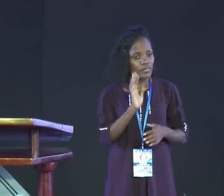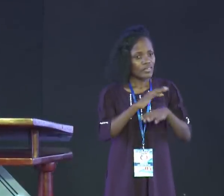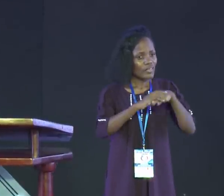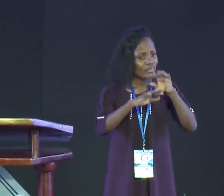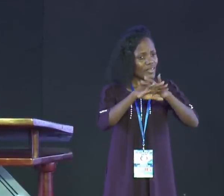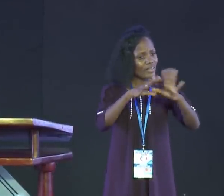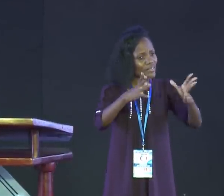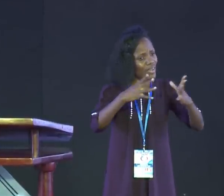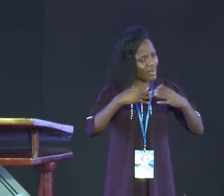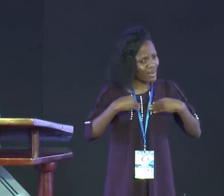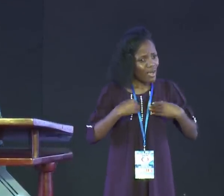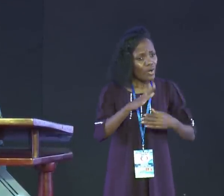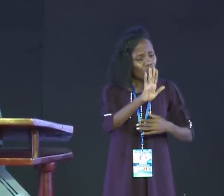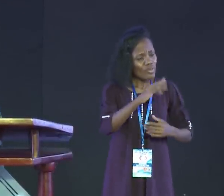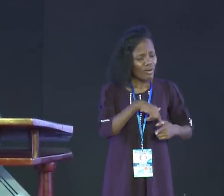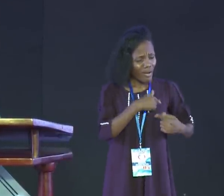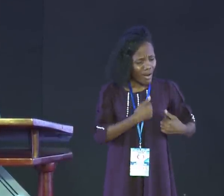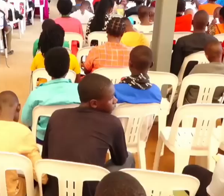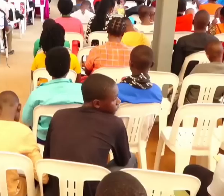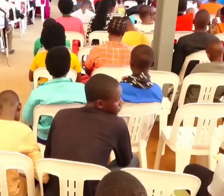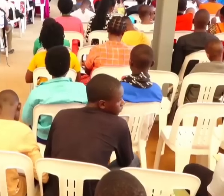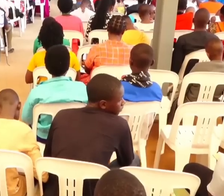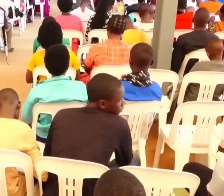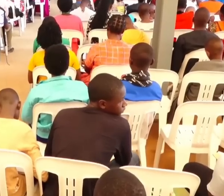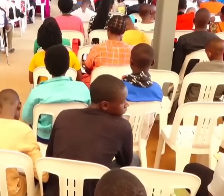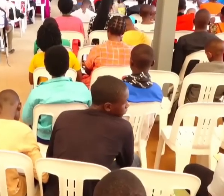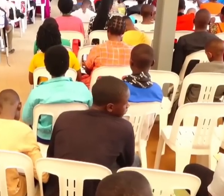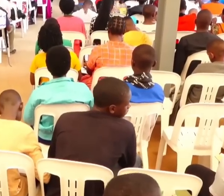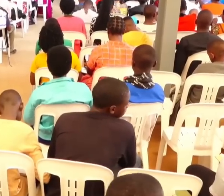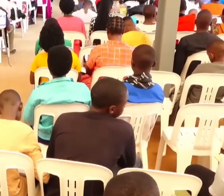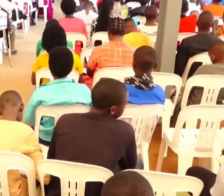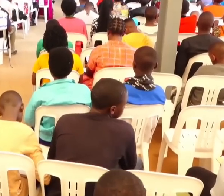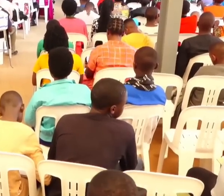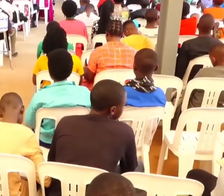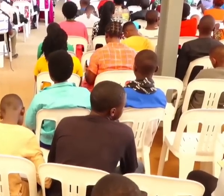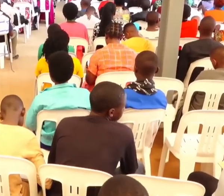ekikolo kyonna ekyobuka. That there may not be any bitter root.